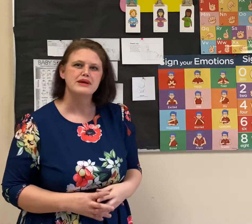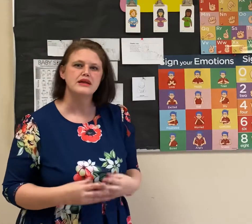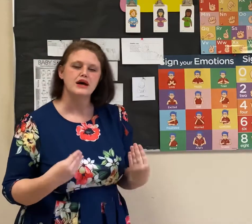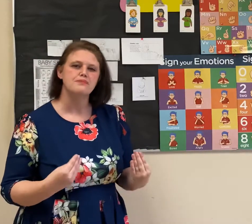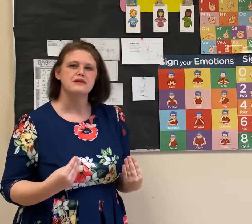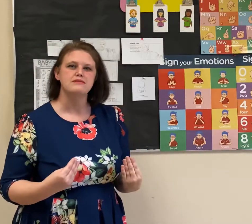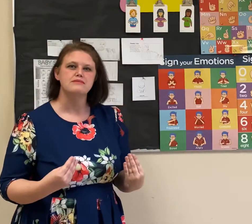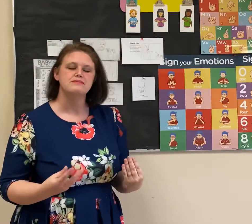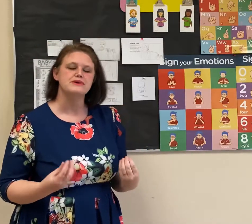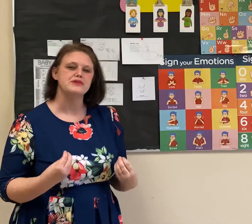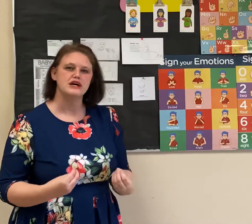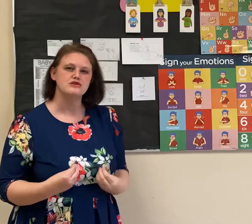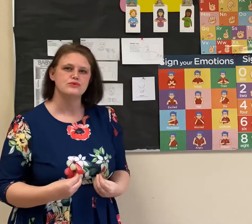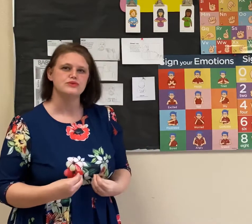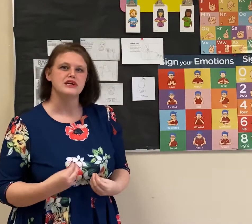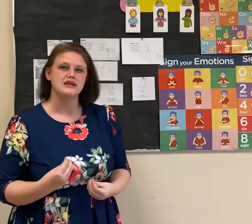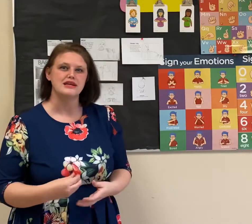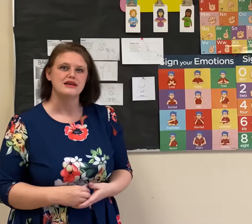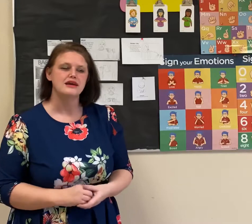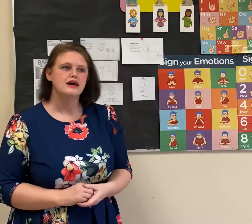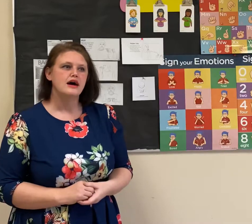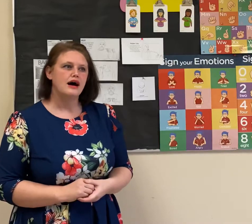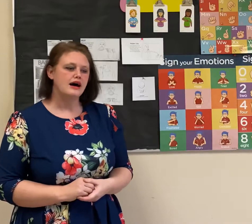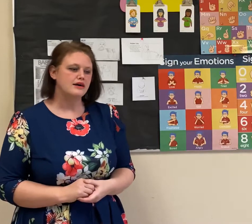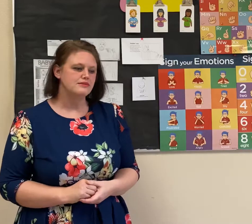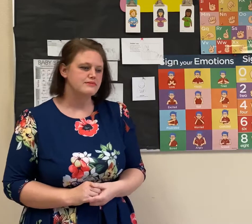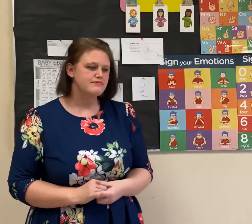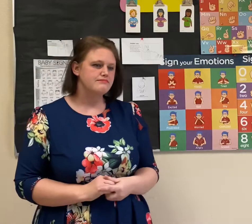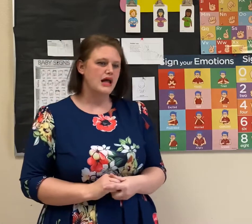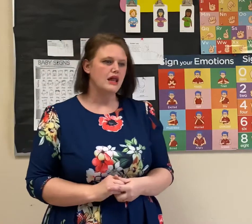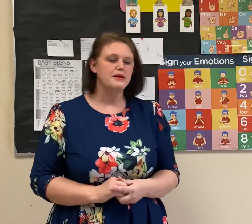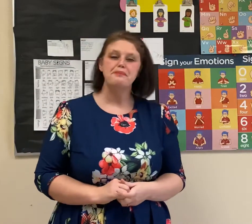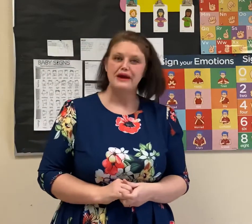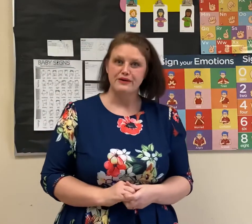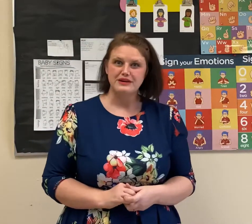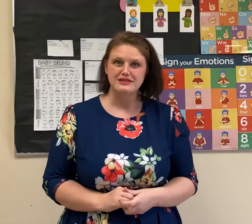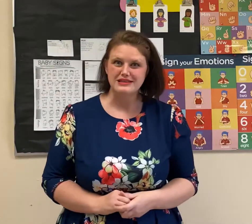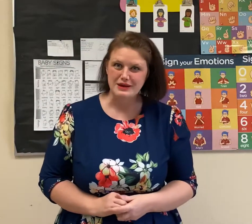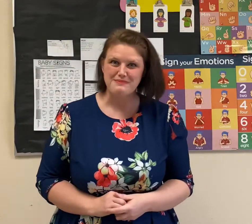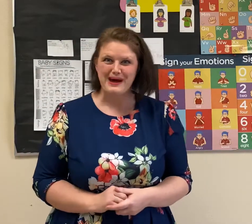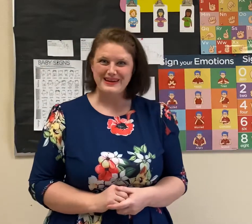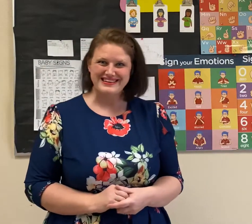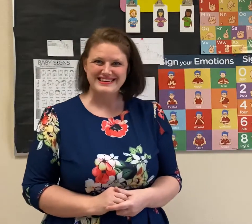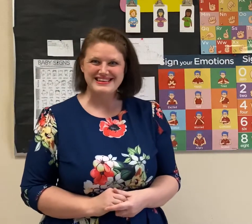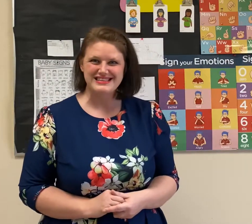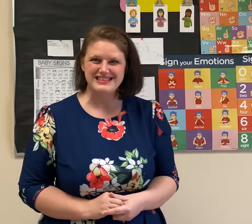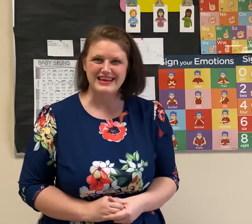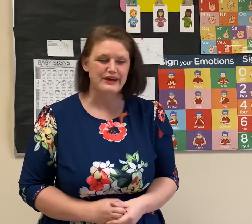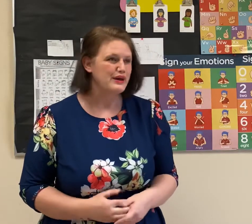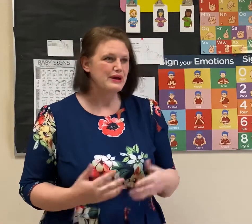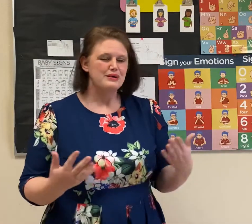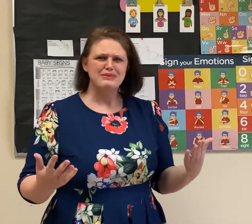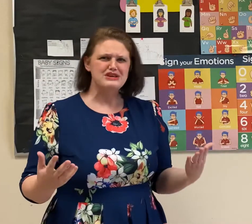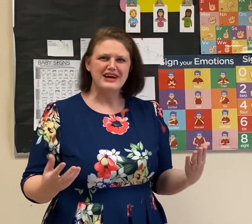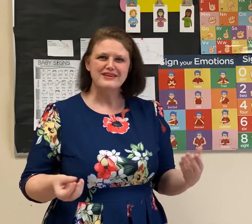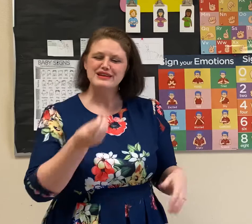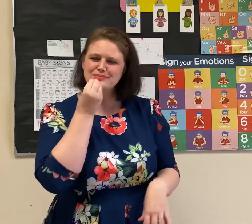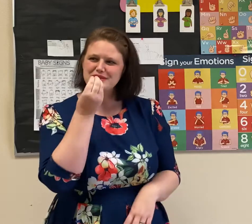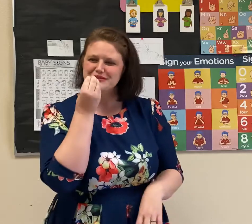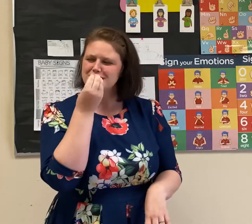help them build that tool they need. A lot of parents come back and say, my child keeps